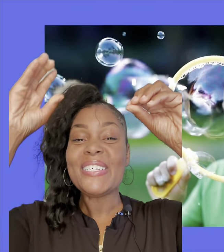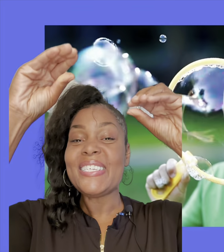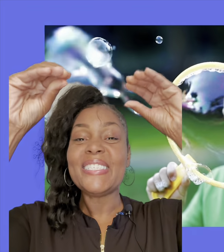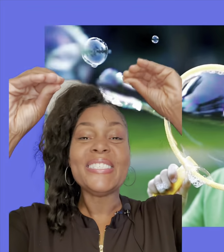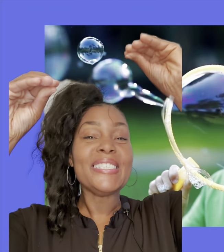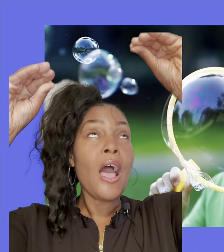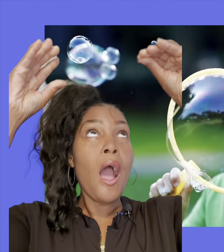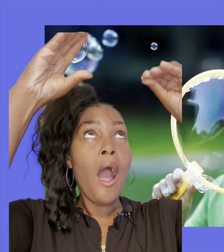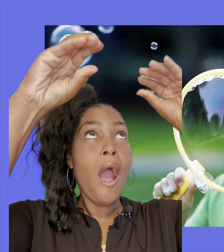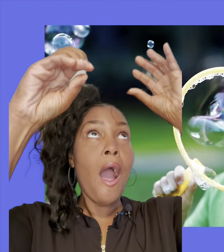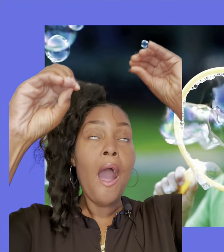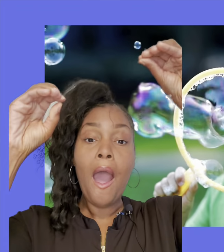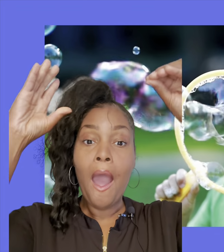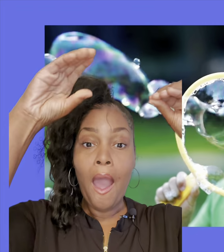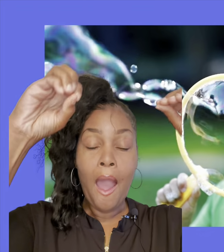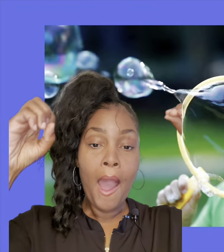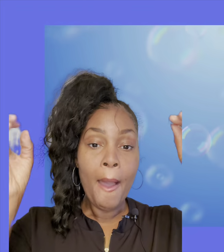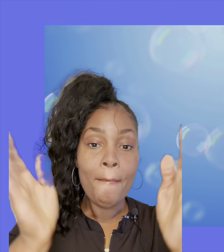Bubbles.